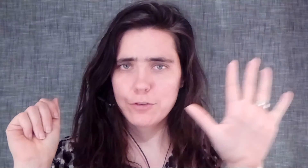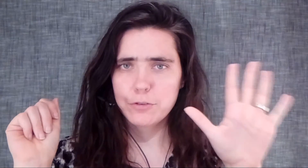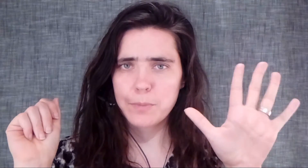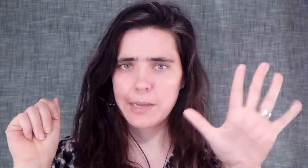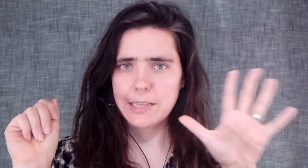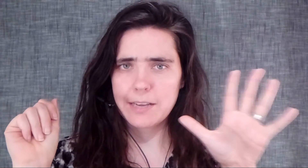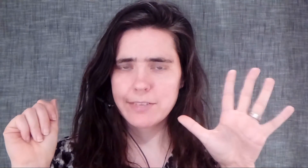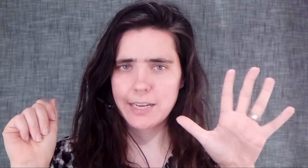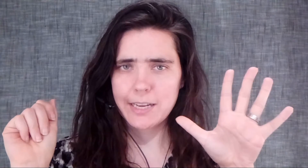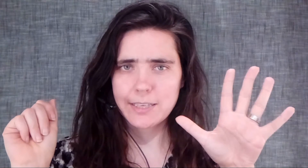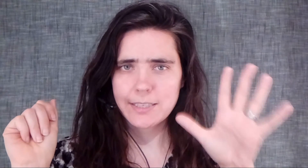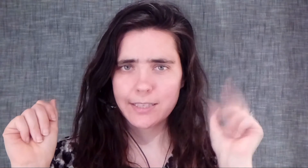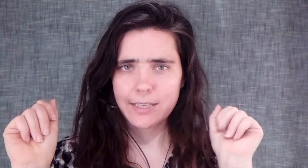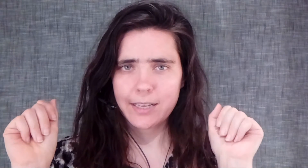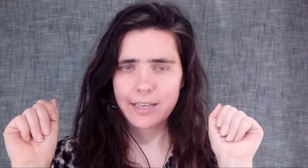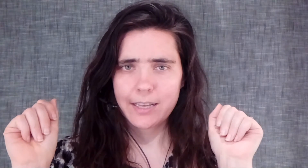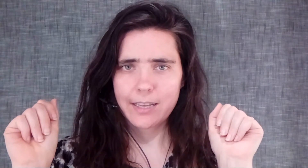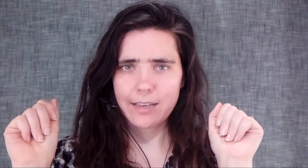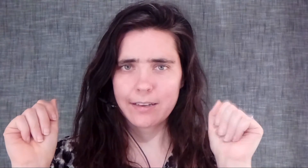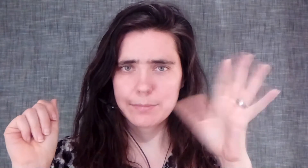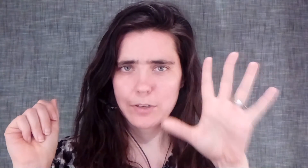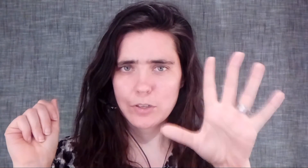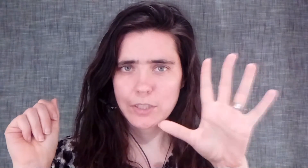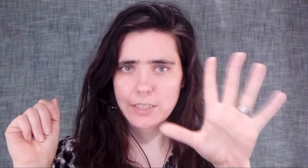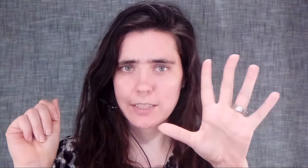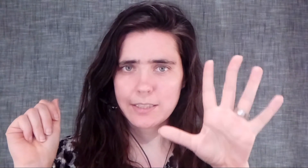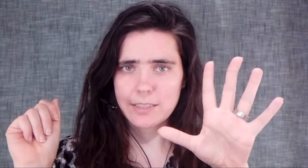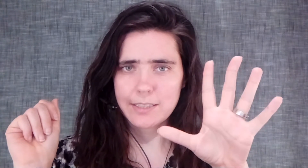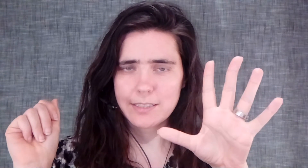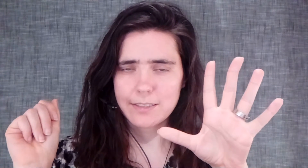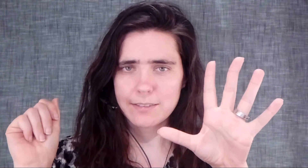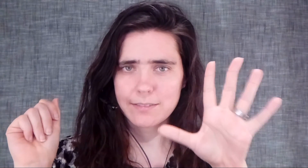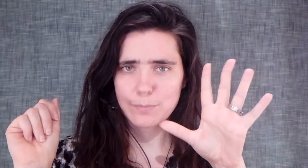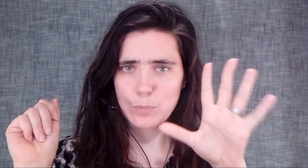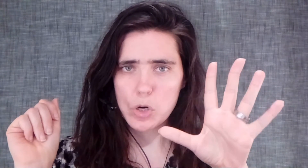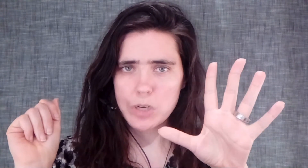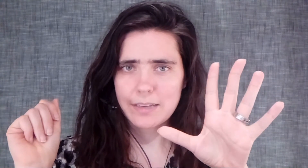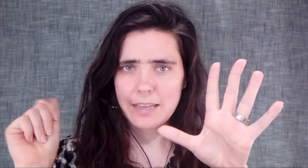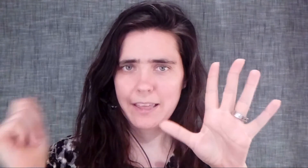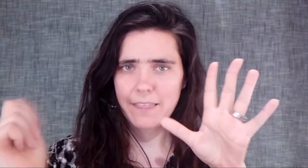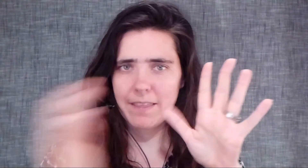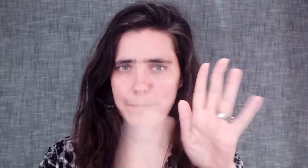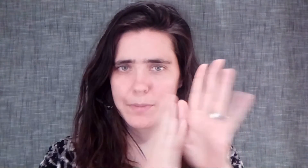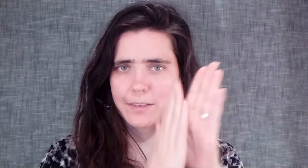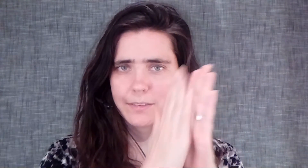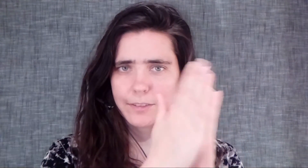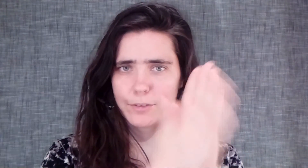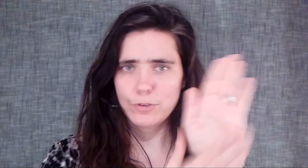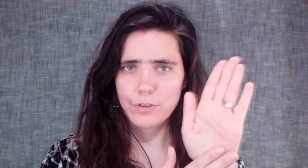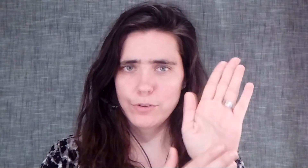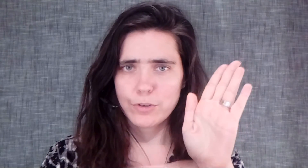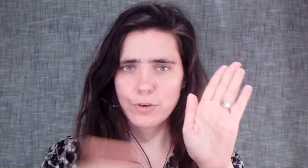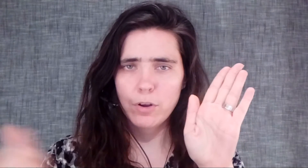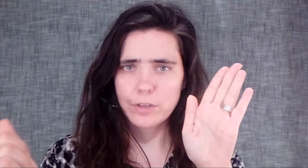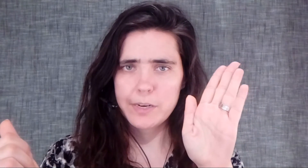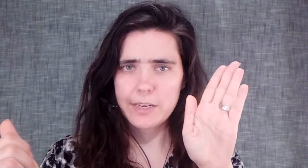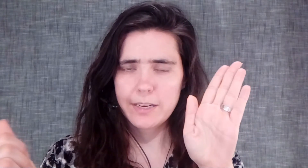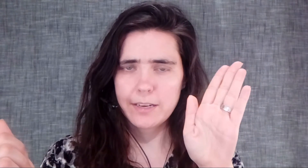use my left hand on this part, that means you should use your non-dominant hand.